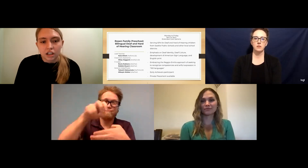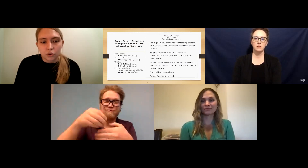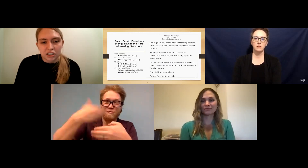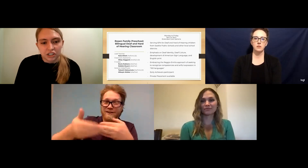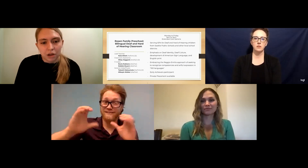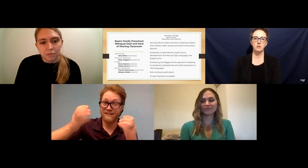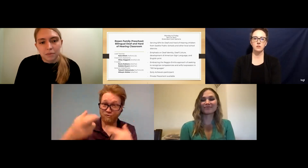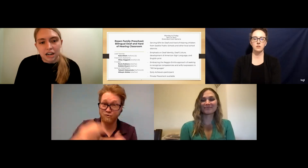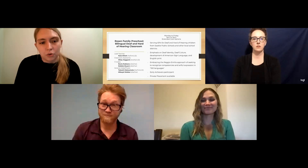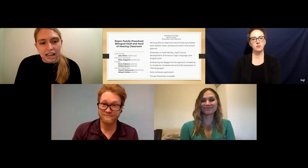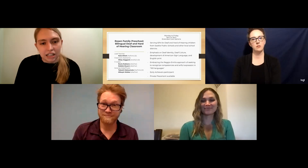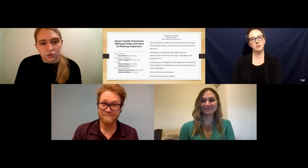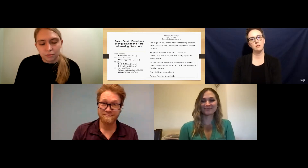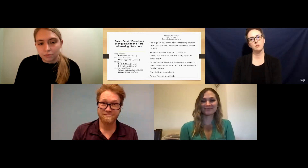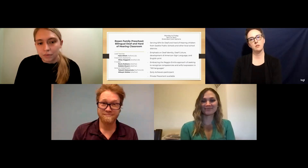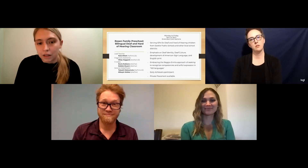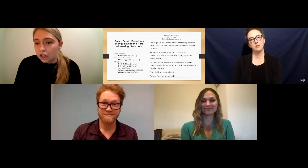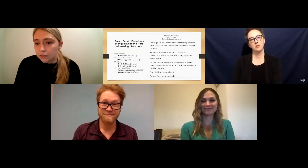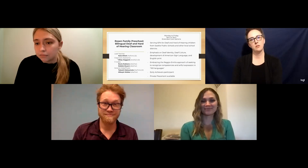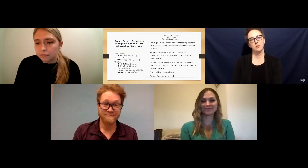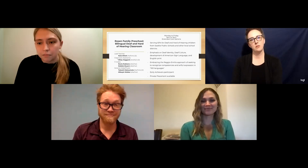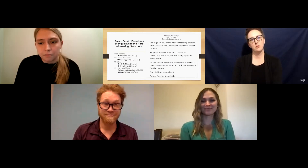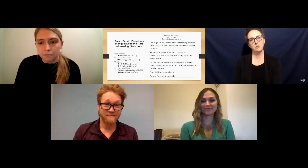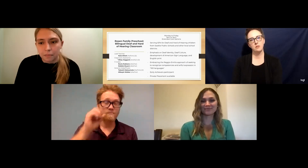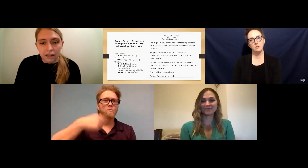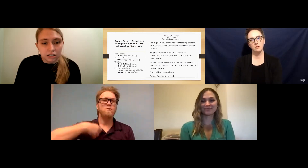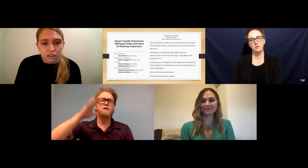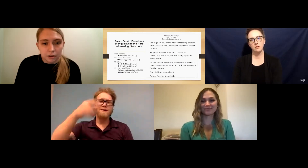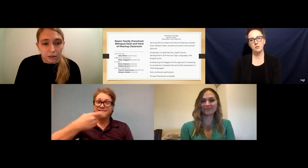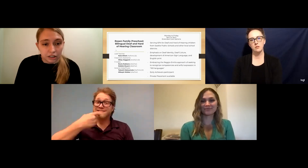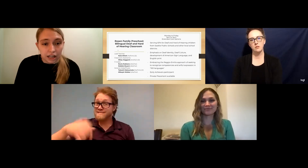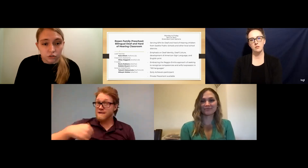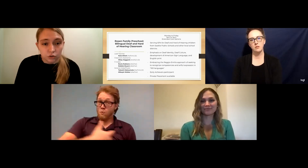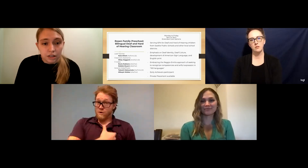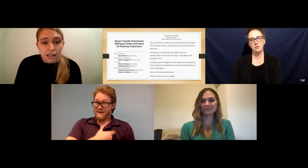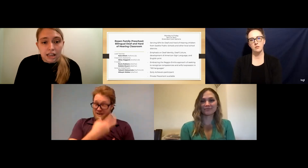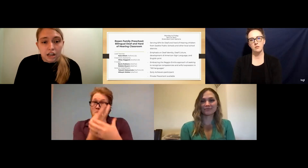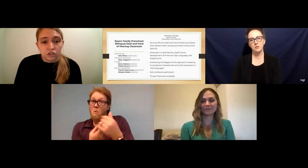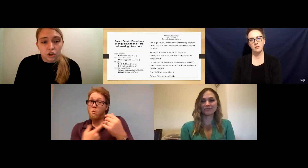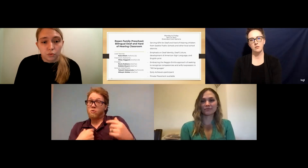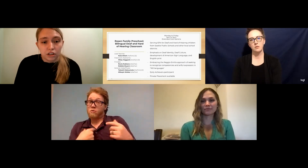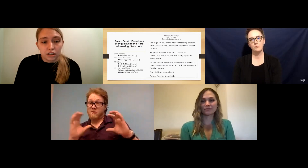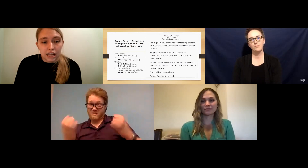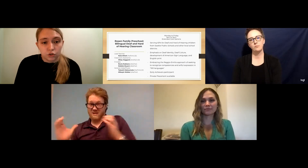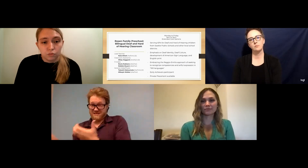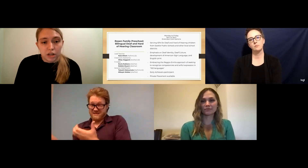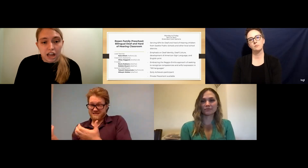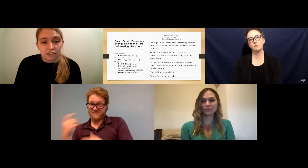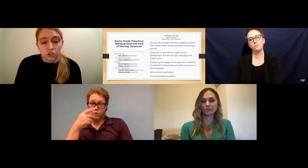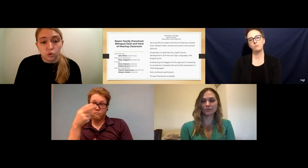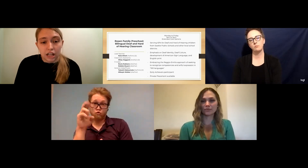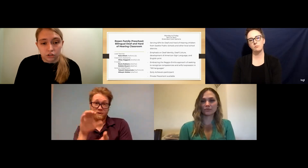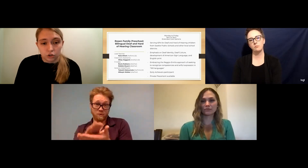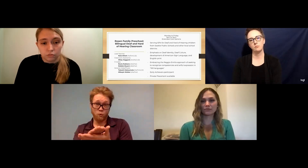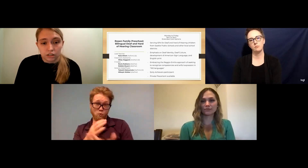So I saw a question pop up and I want to answer it back about the classroom. So with our classroom, we